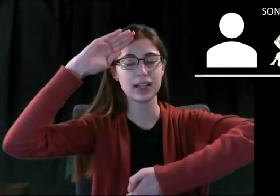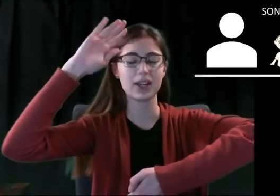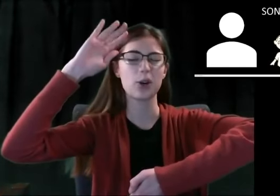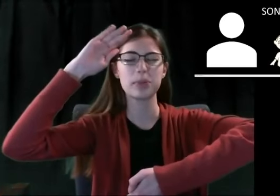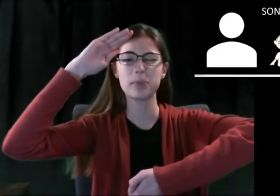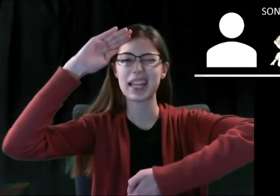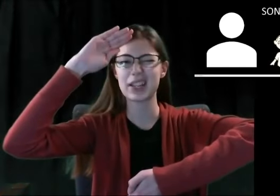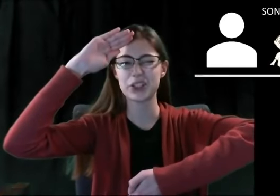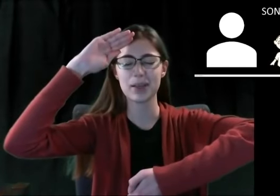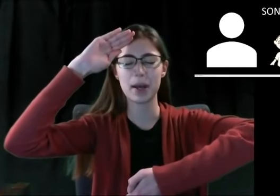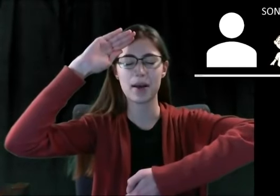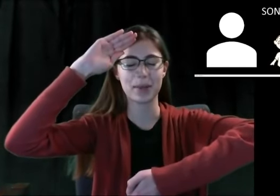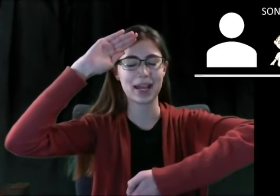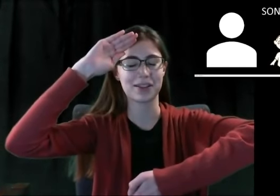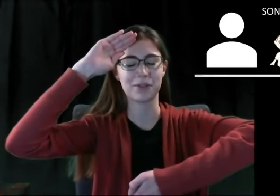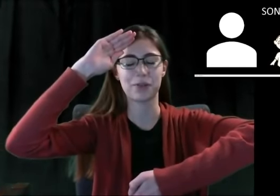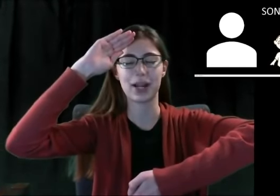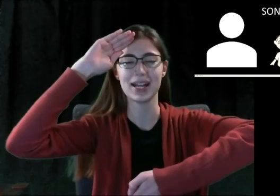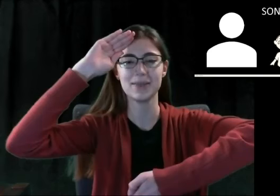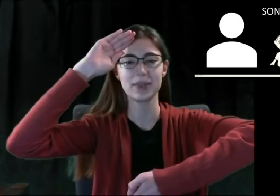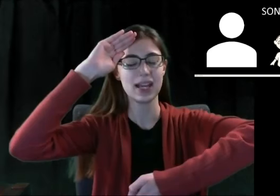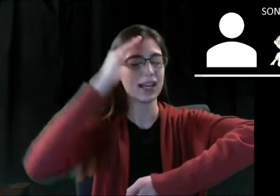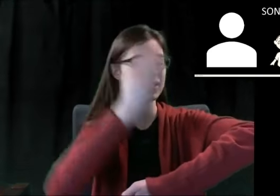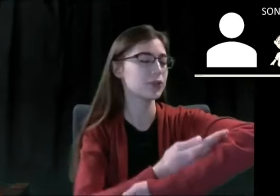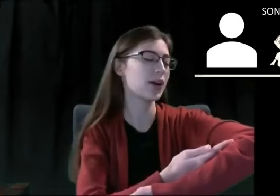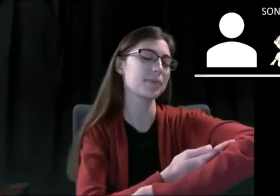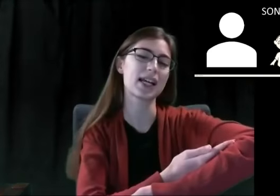open B hand shape up at your forehead, and then drop down